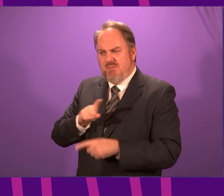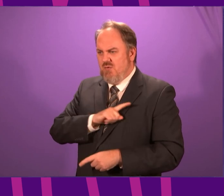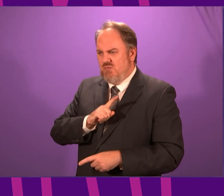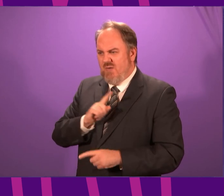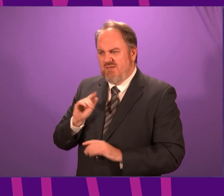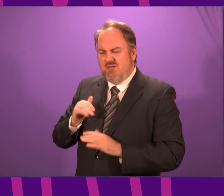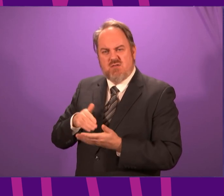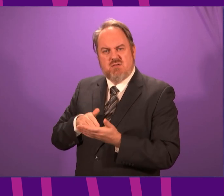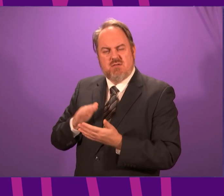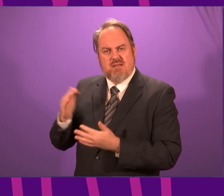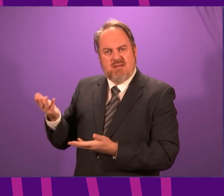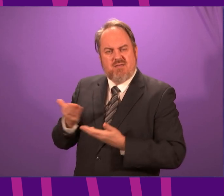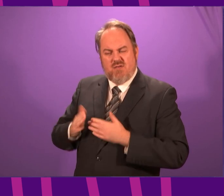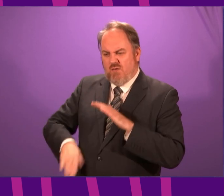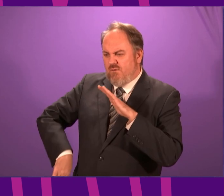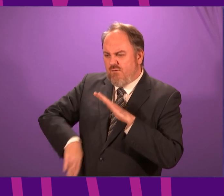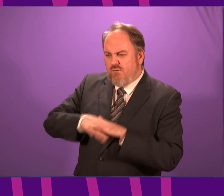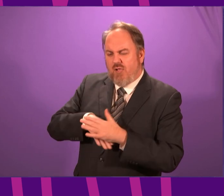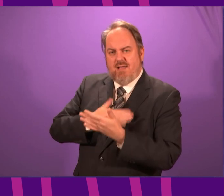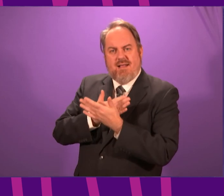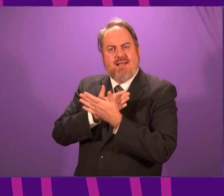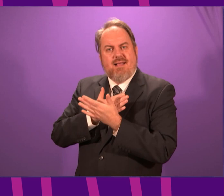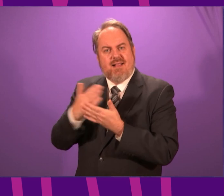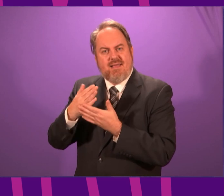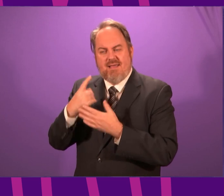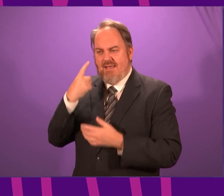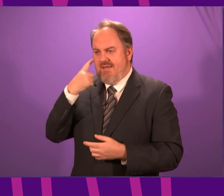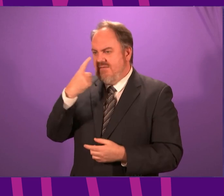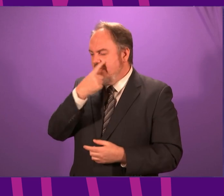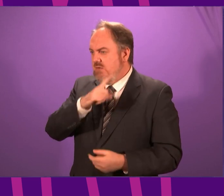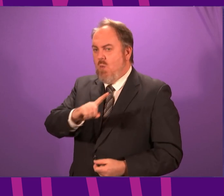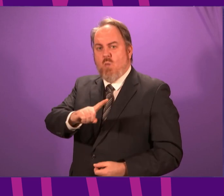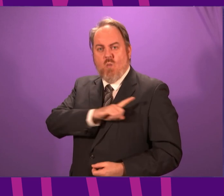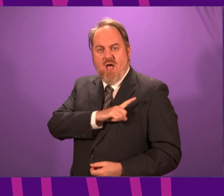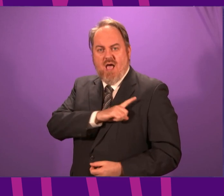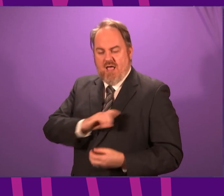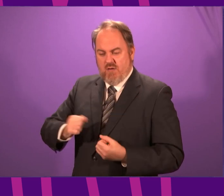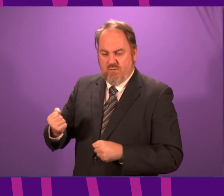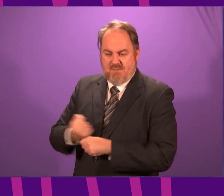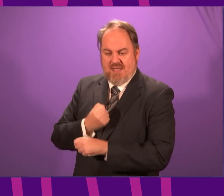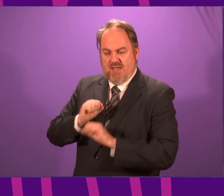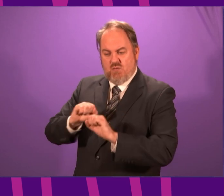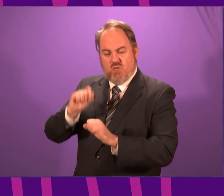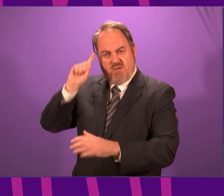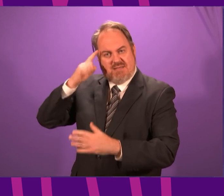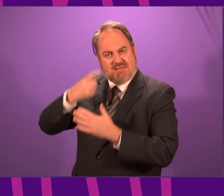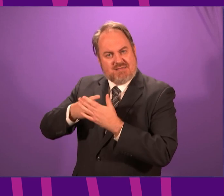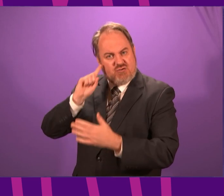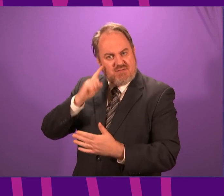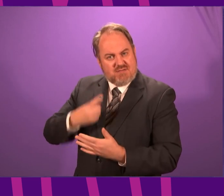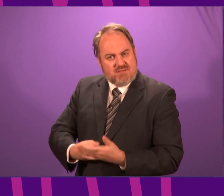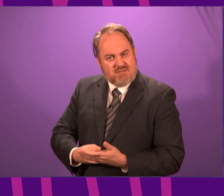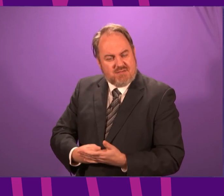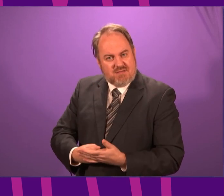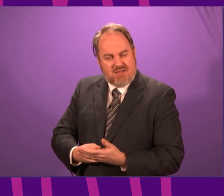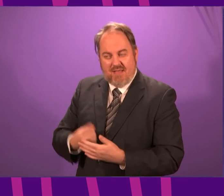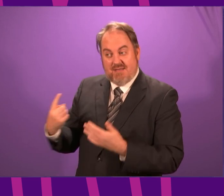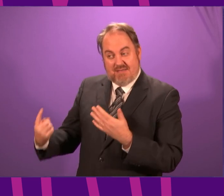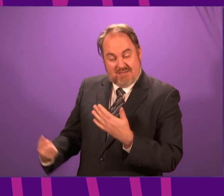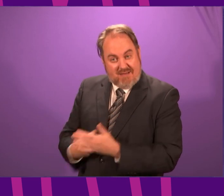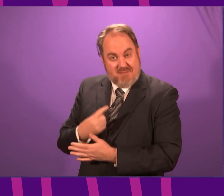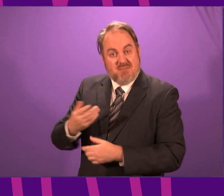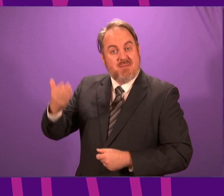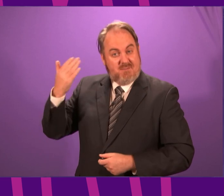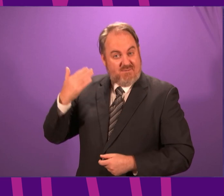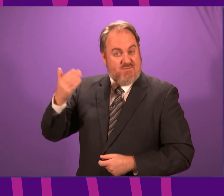the full evidence on when it comes to the decisions on recent measures. And this has become a bit of a theme